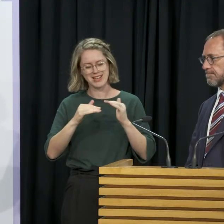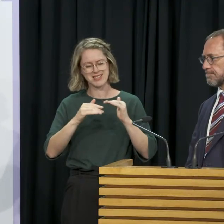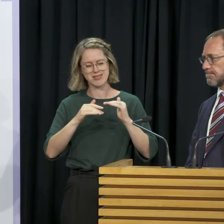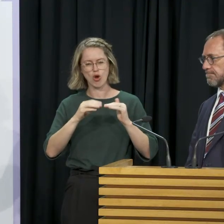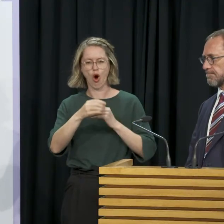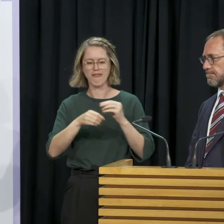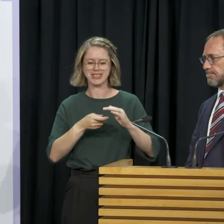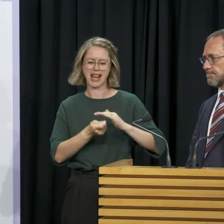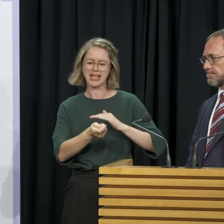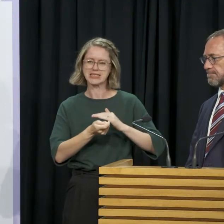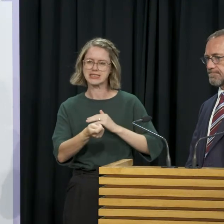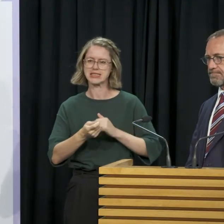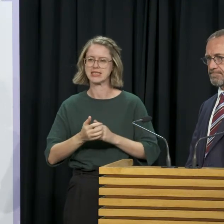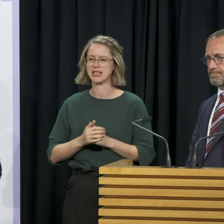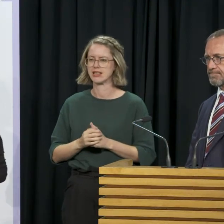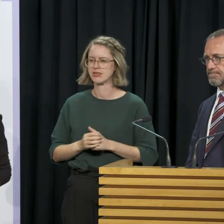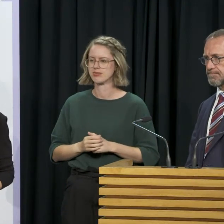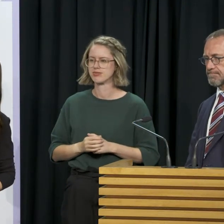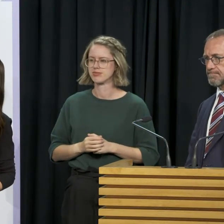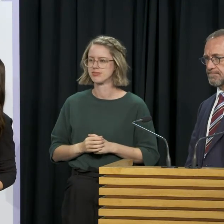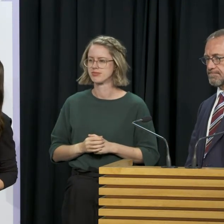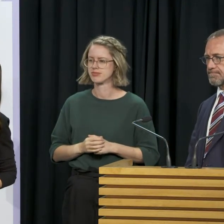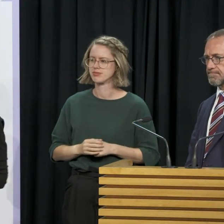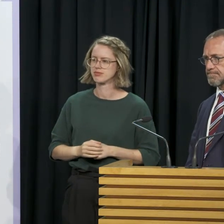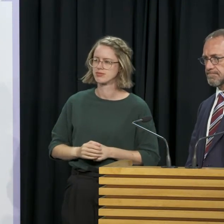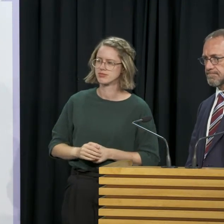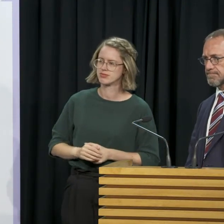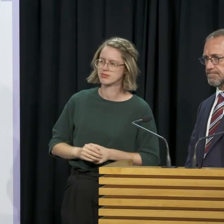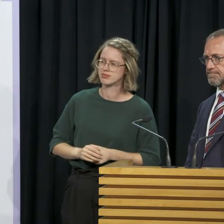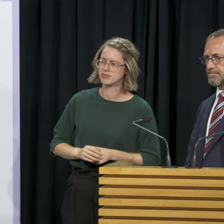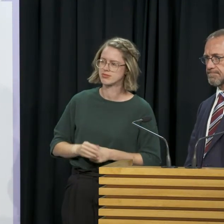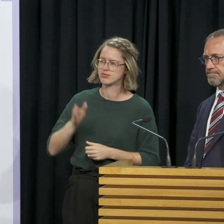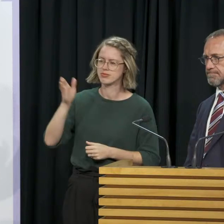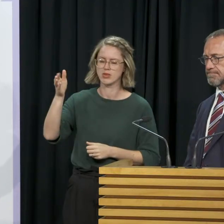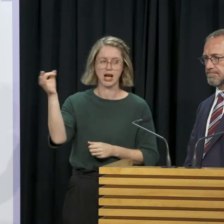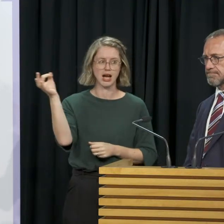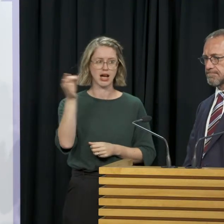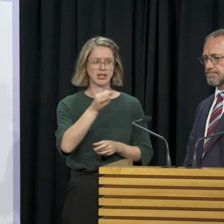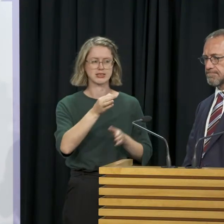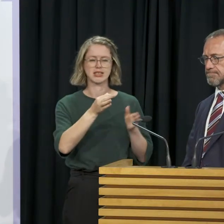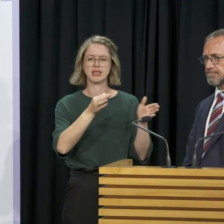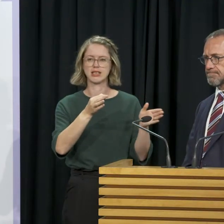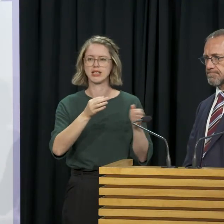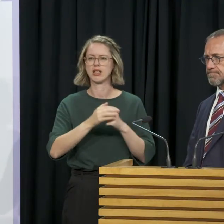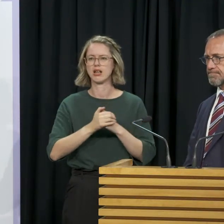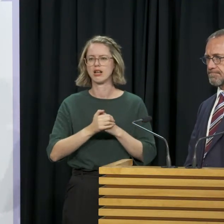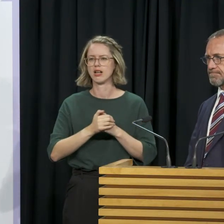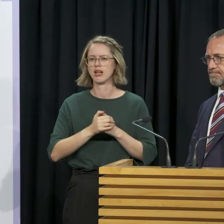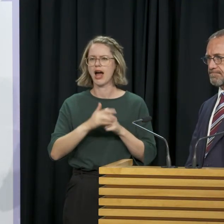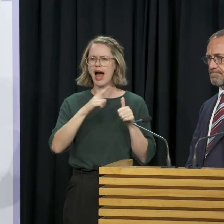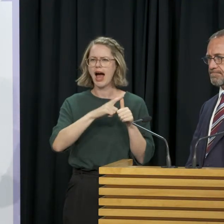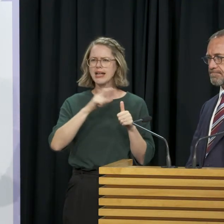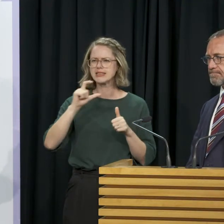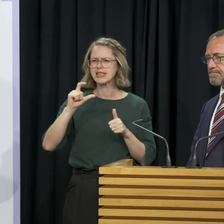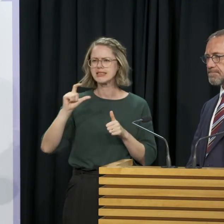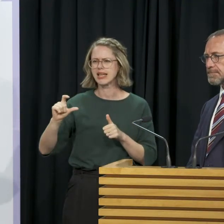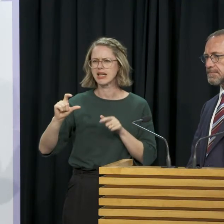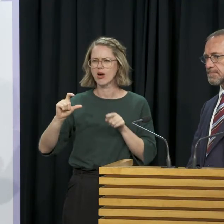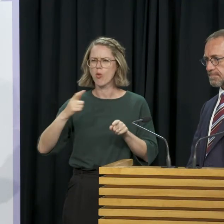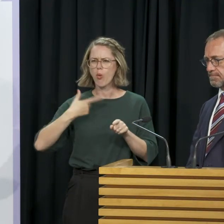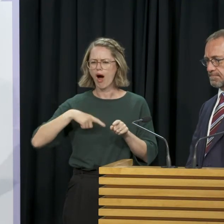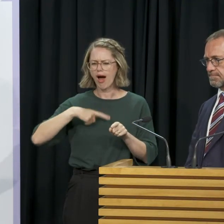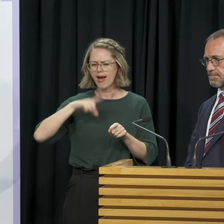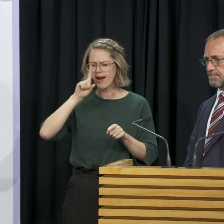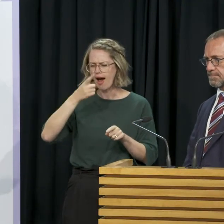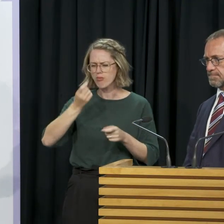for one of our MPs. Yeah. Minister Little, what's stopping changes being made to ACC to provide support